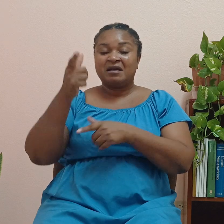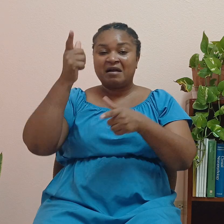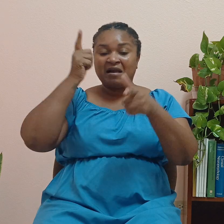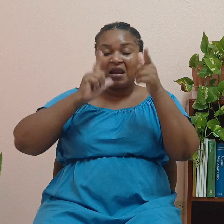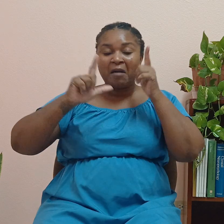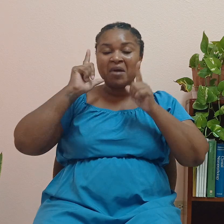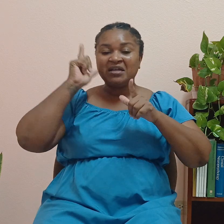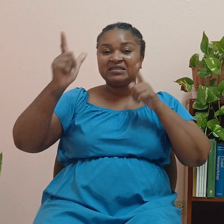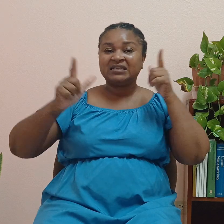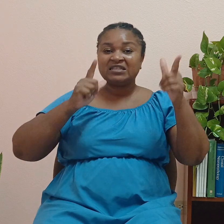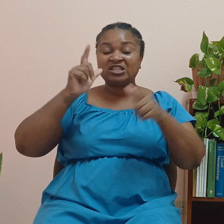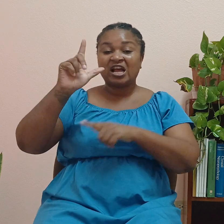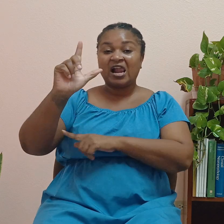Lamentations,